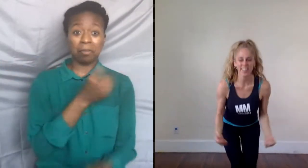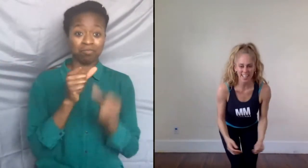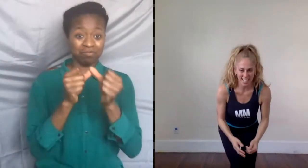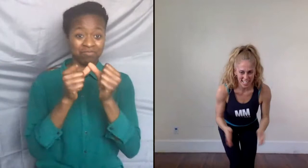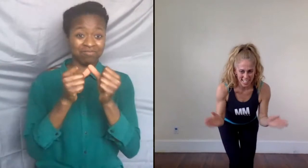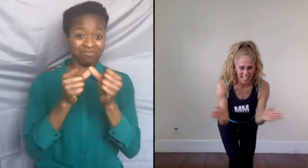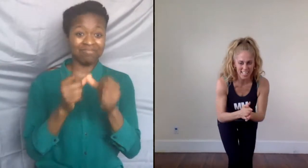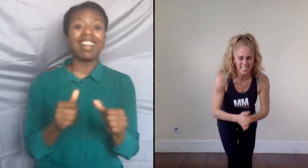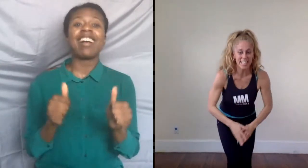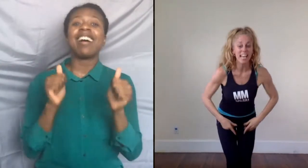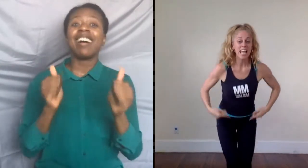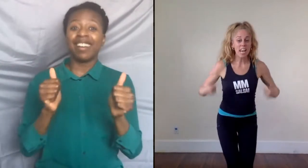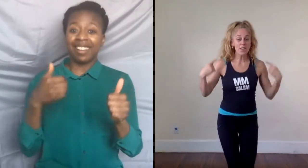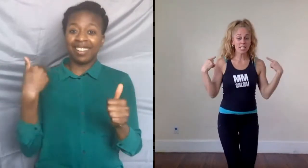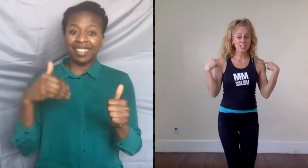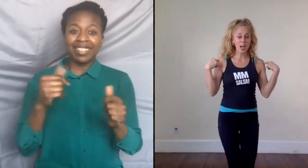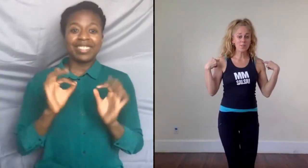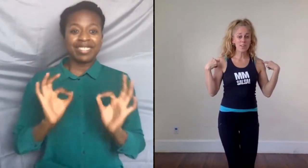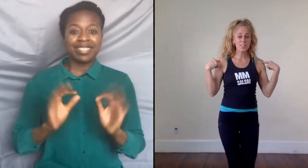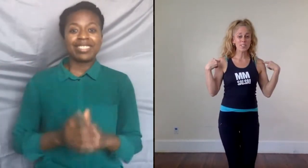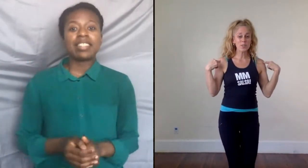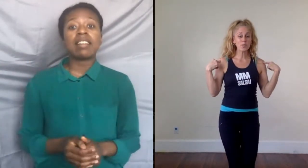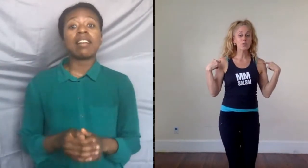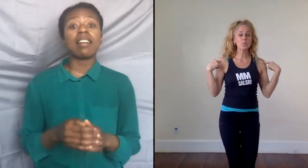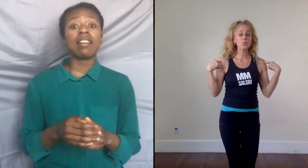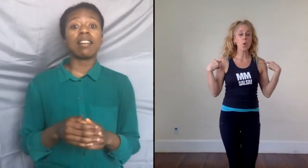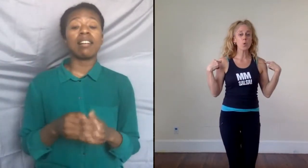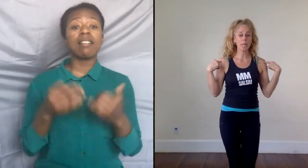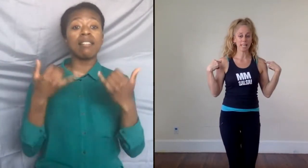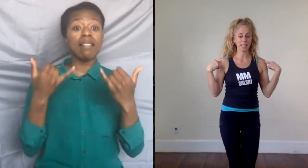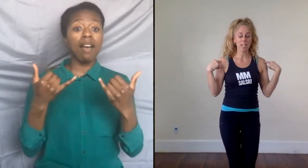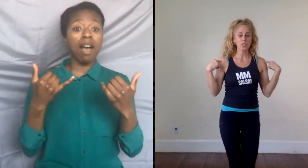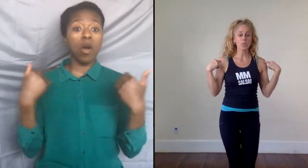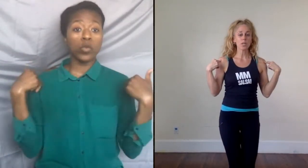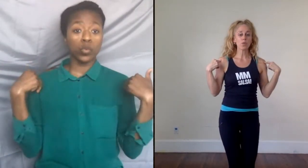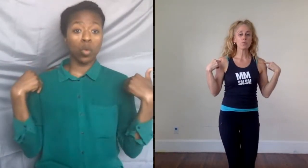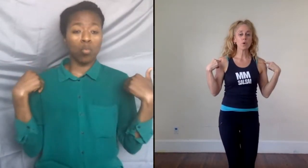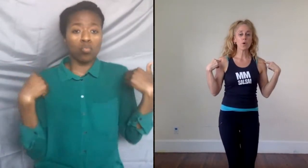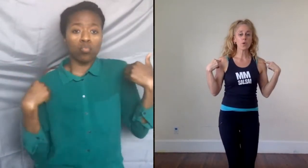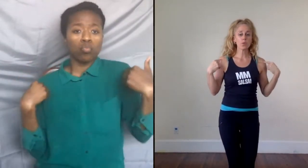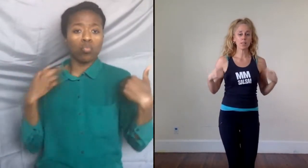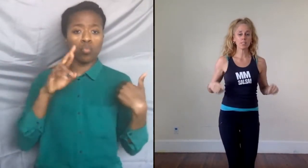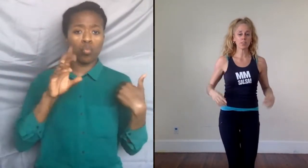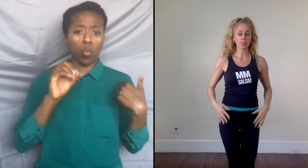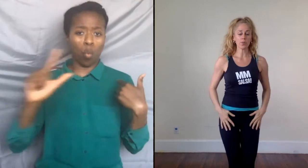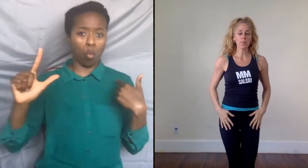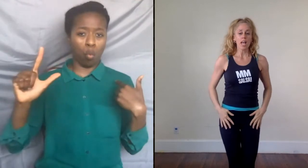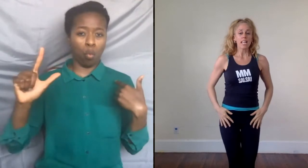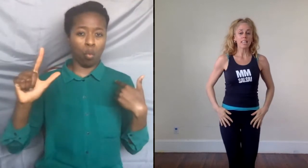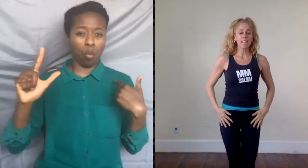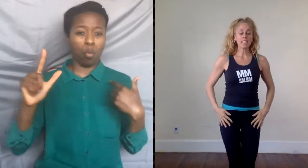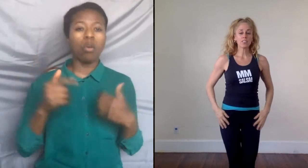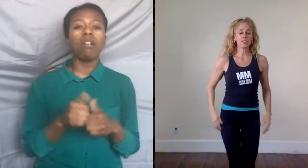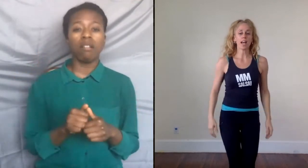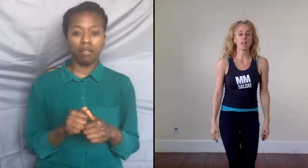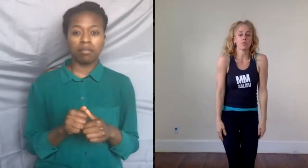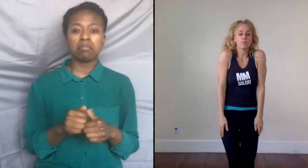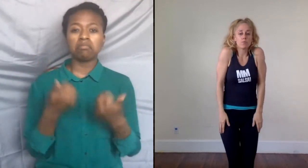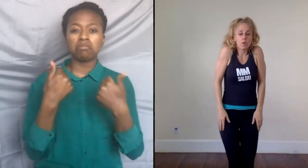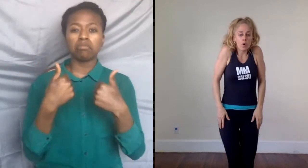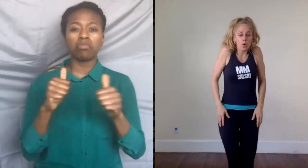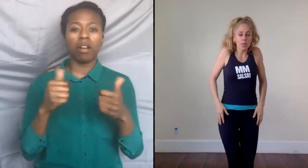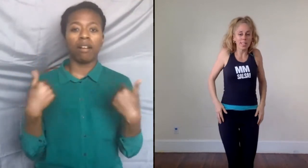All right, excellent. Now we're going to talk about the shoulders rolling. So we're going to roll them in a circle. Let's